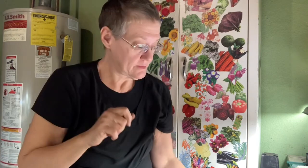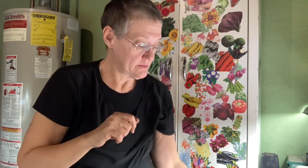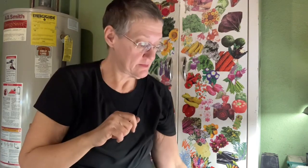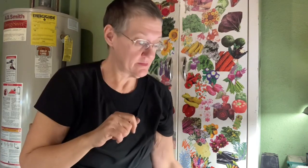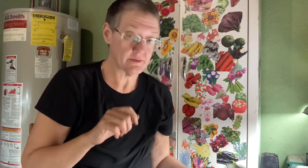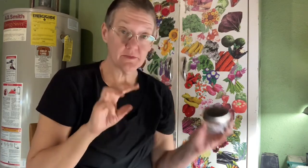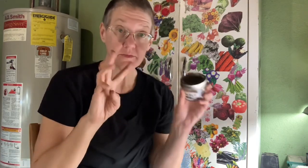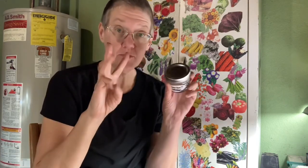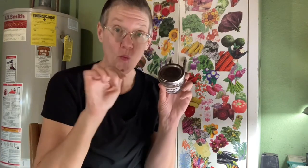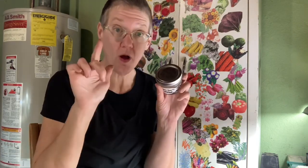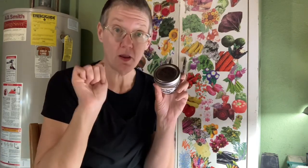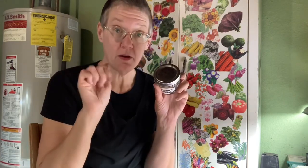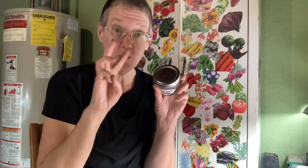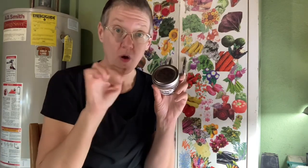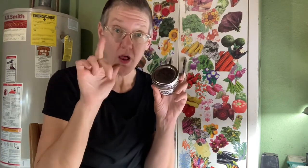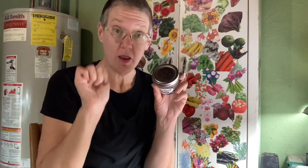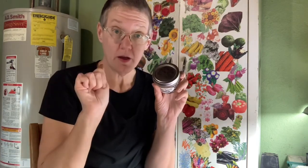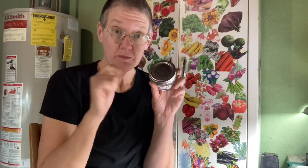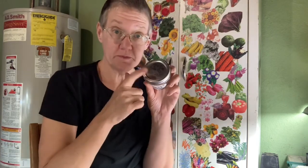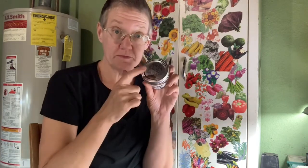onion, Walla Walla,